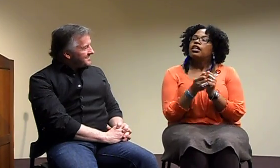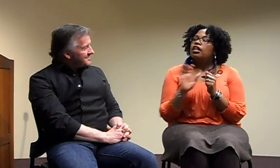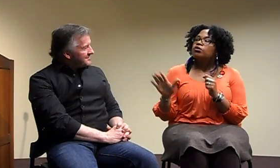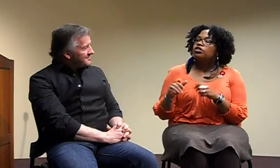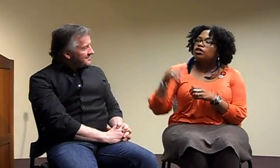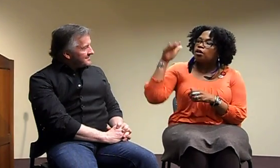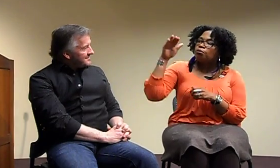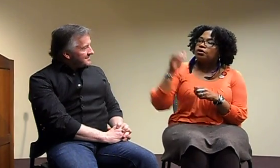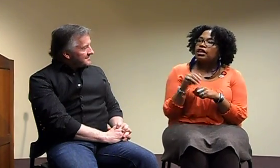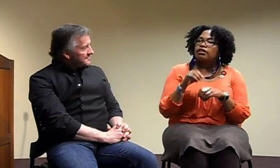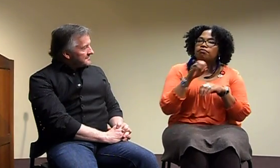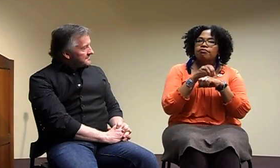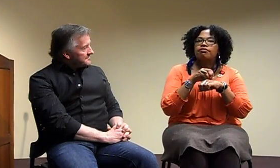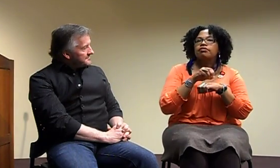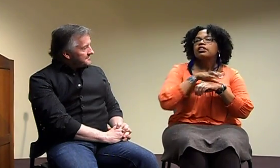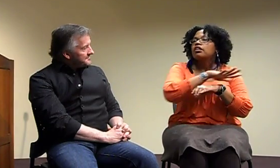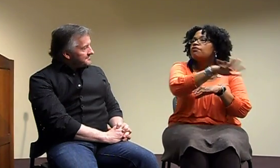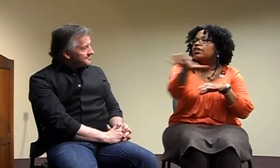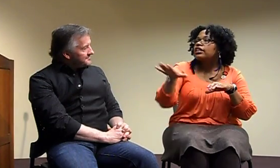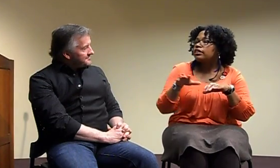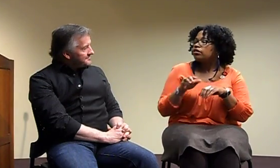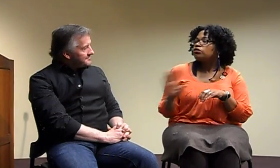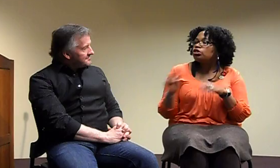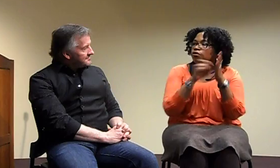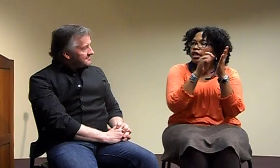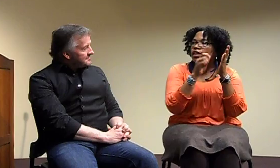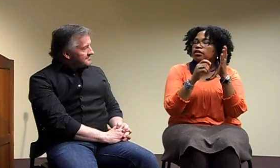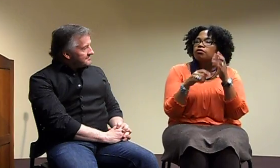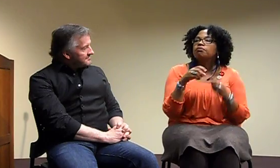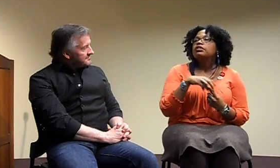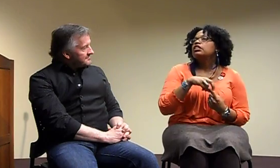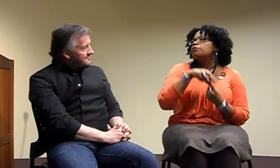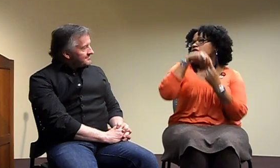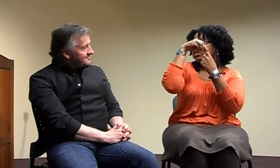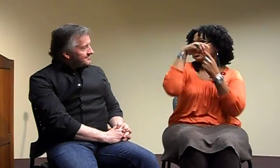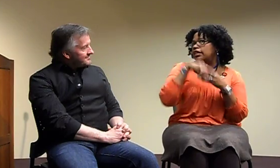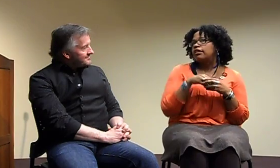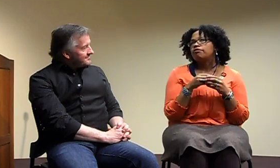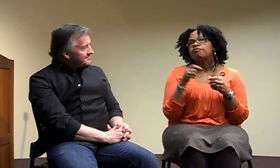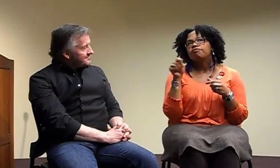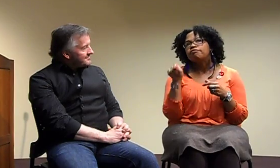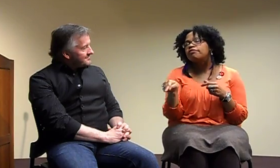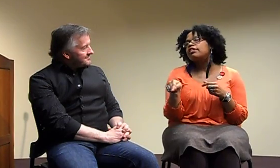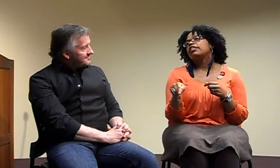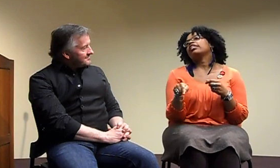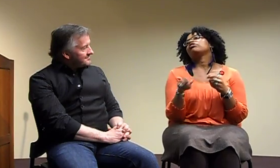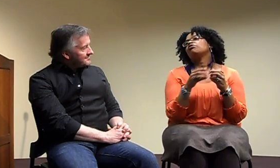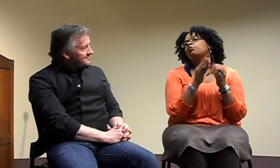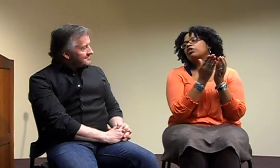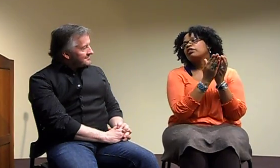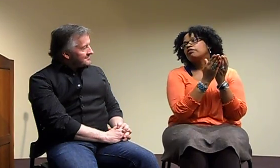How has your upbringing affected your writing, especially in this book?